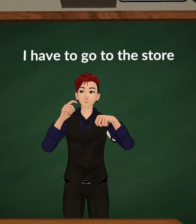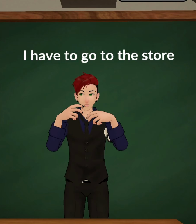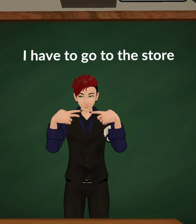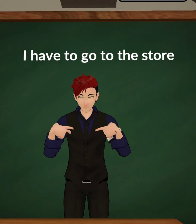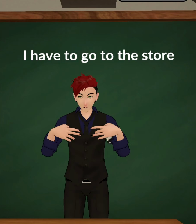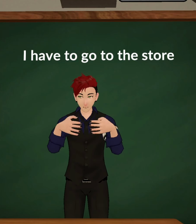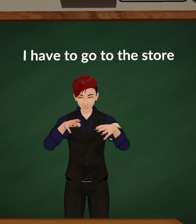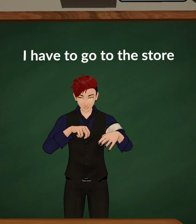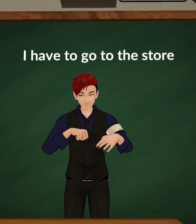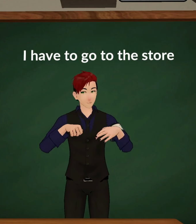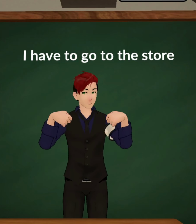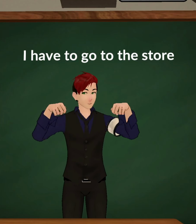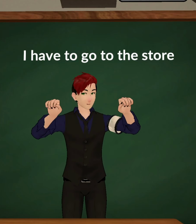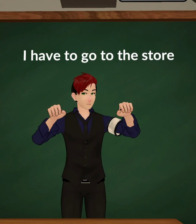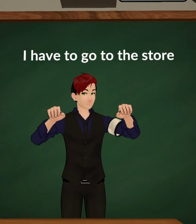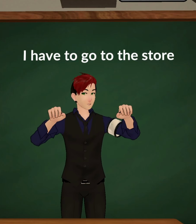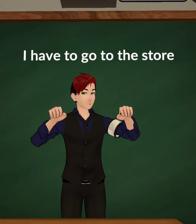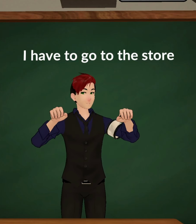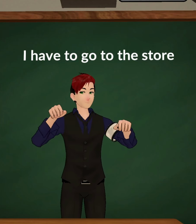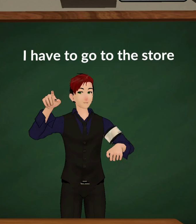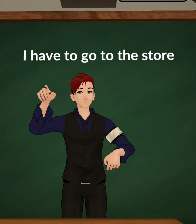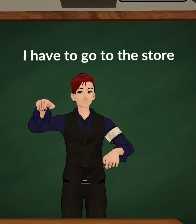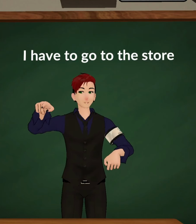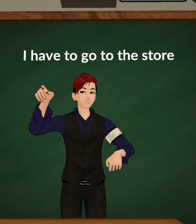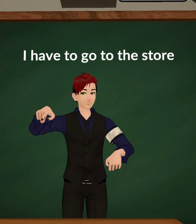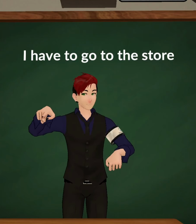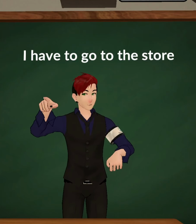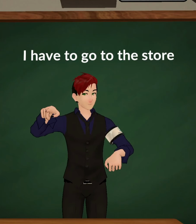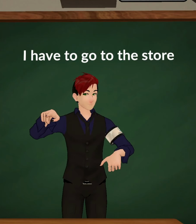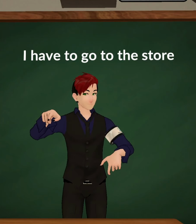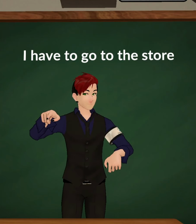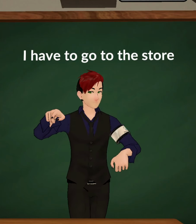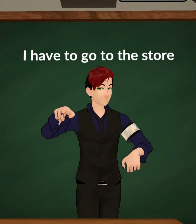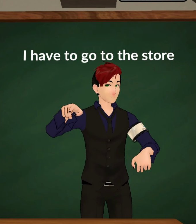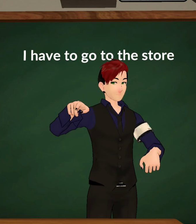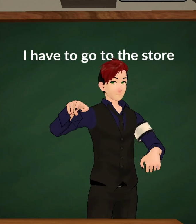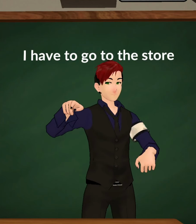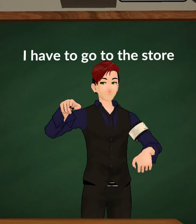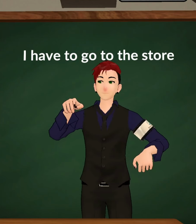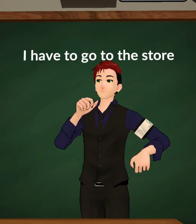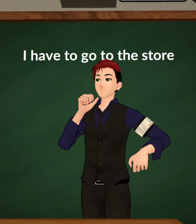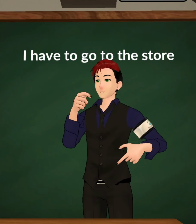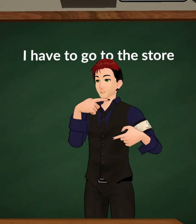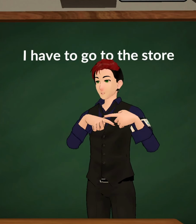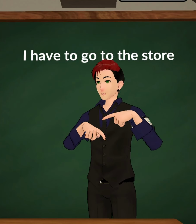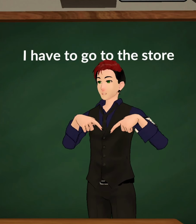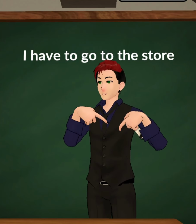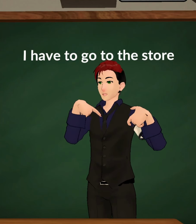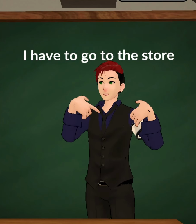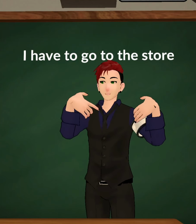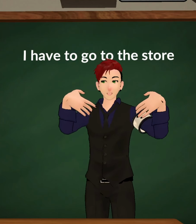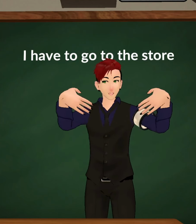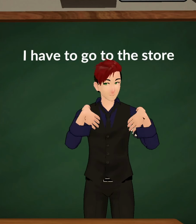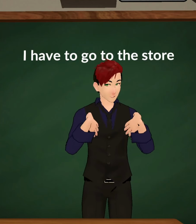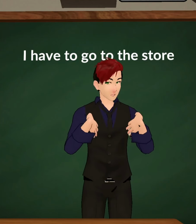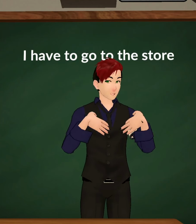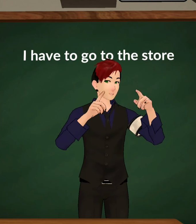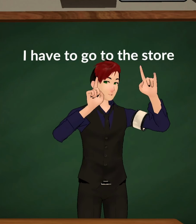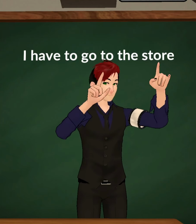I physically own a store. This is a necessity. So you do not sign I have to